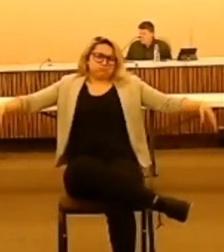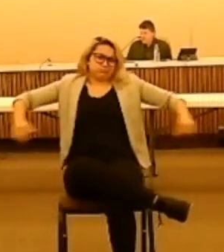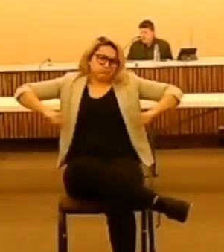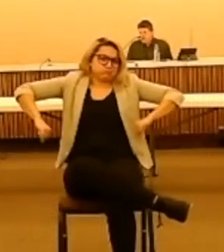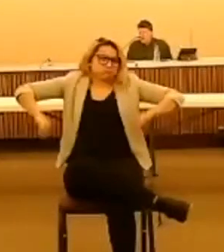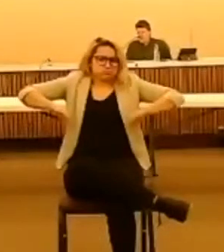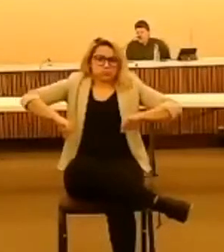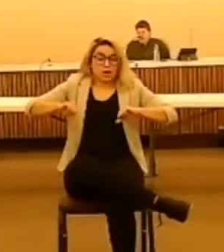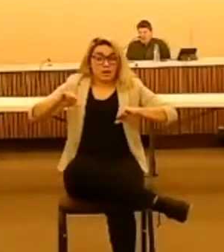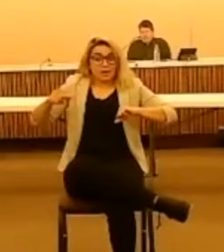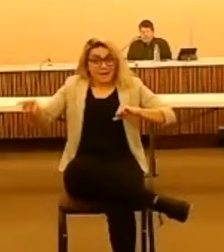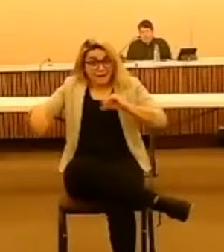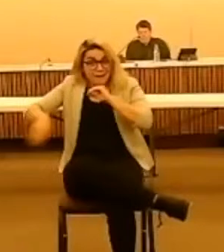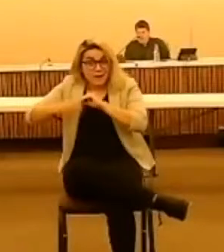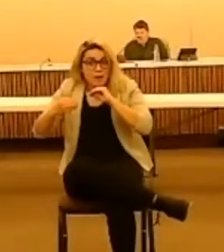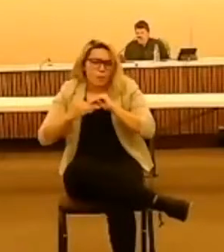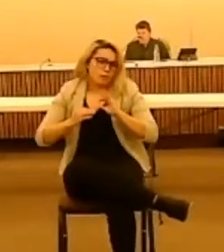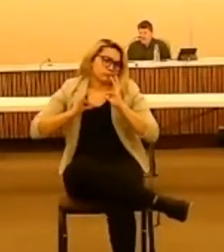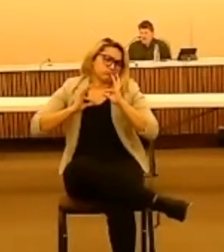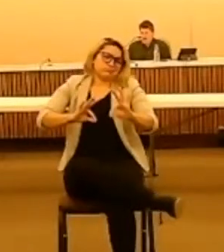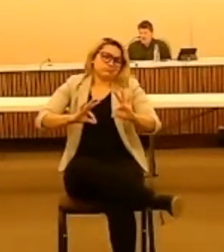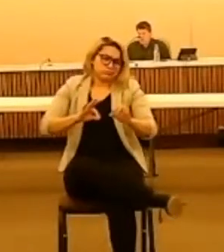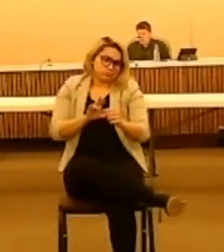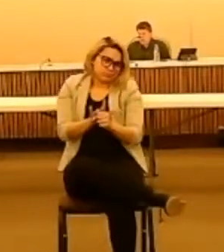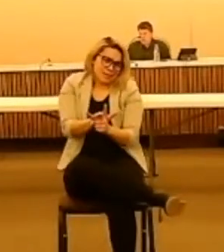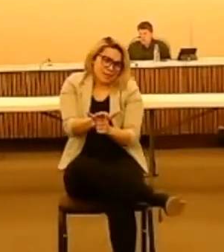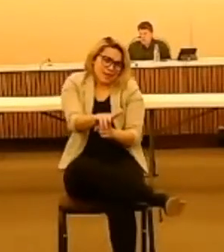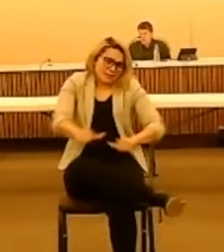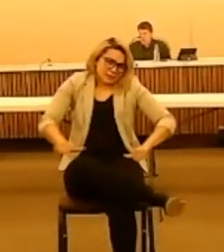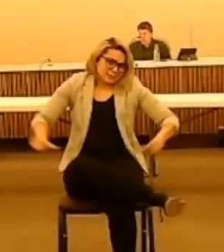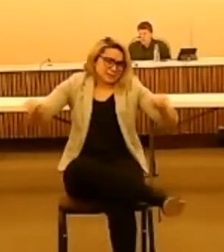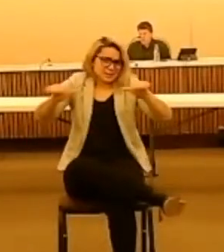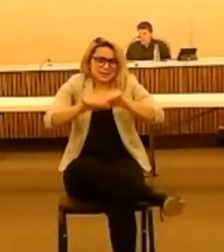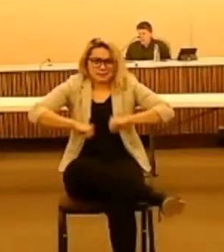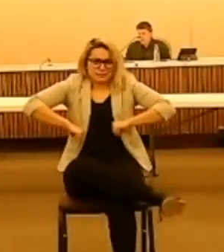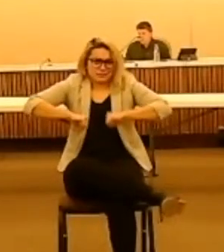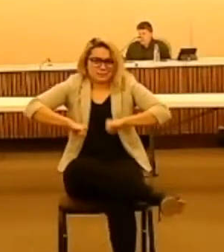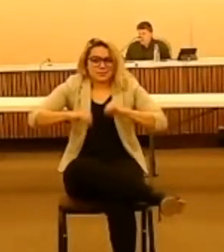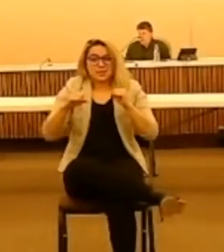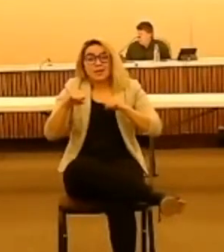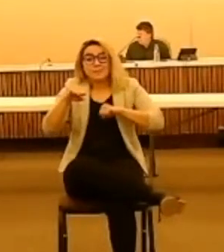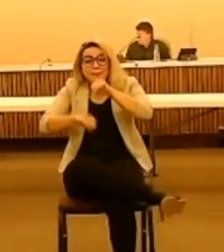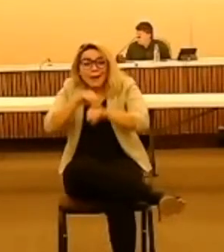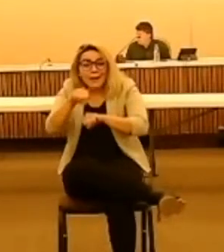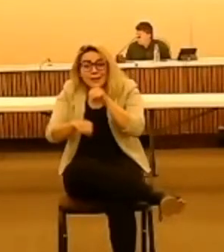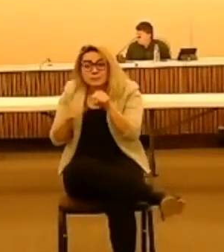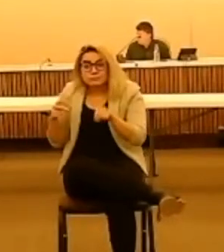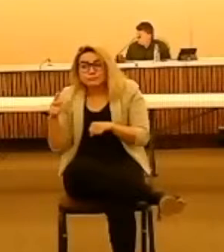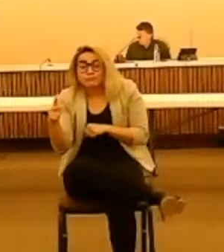So it should help with both pedestrian and cycling safety.